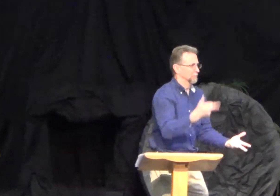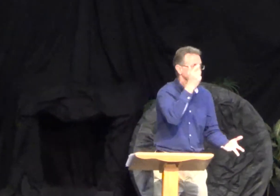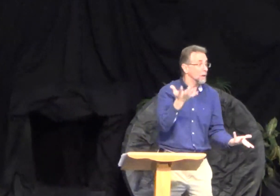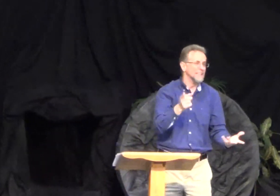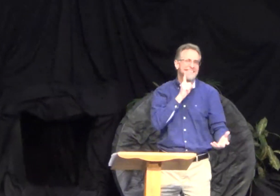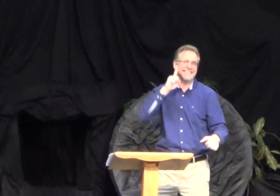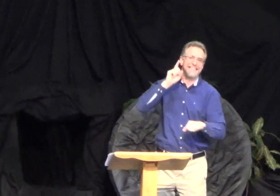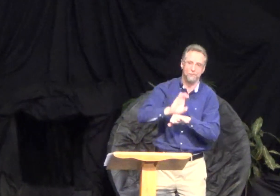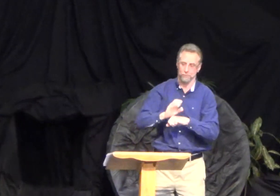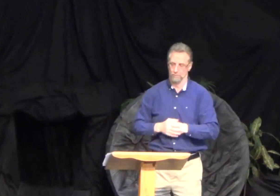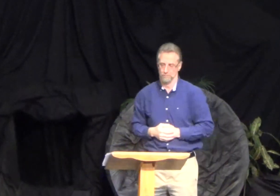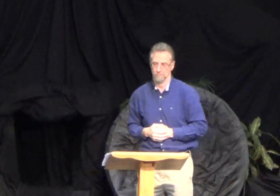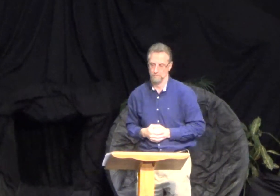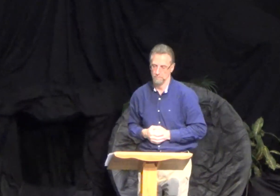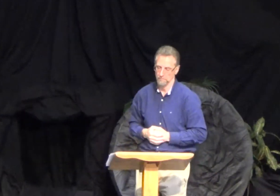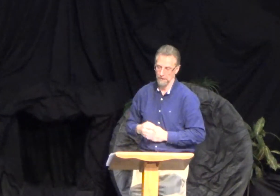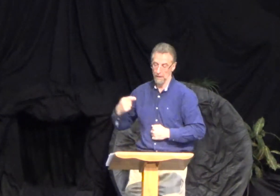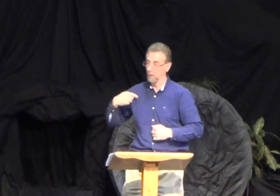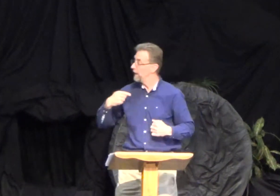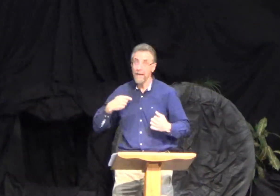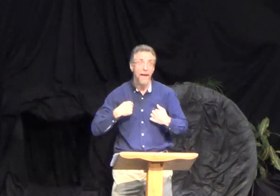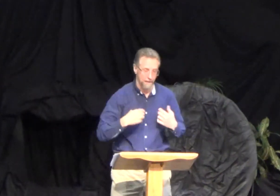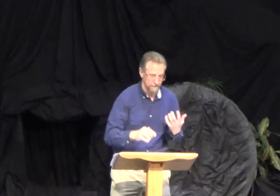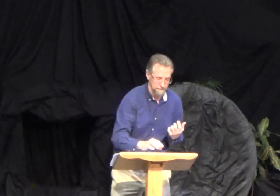well, as a deaf church.